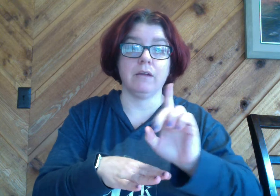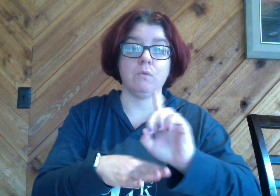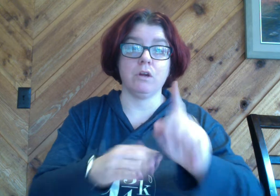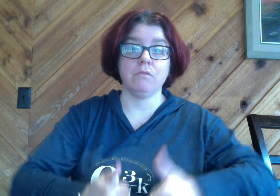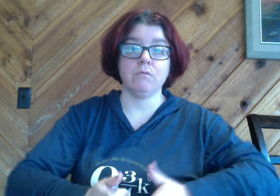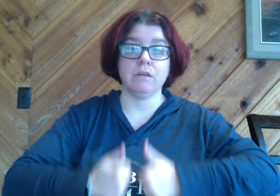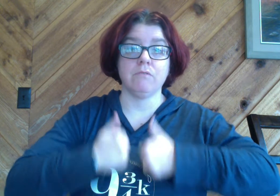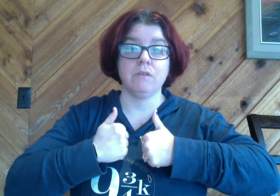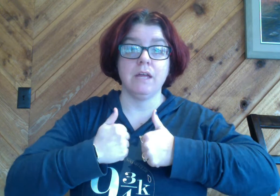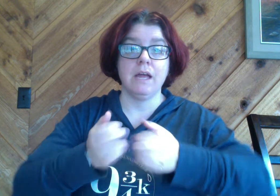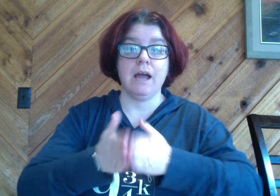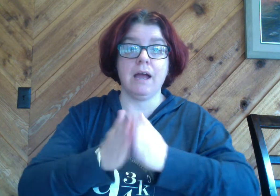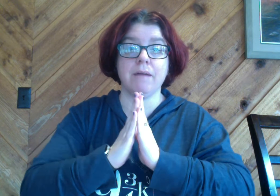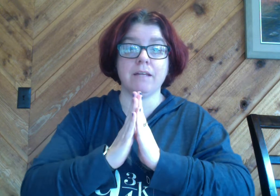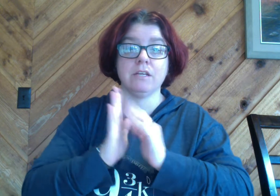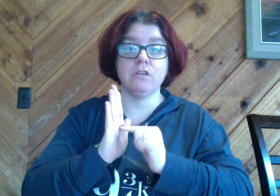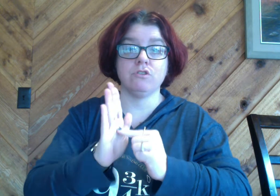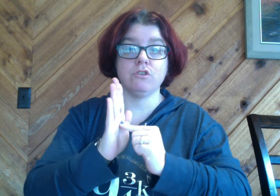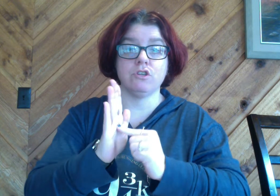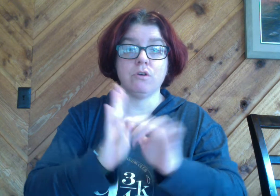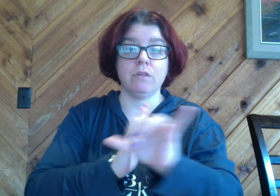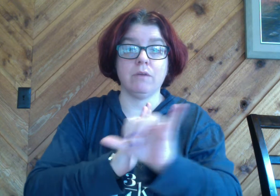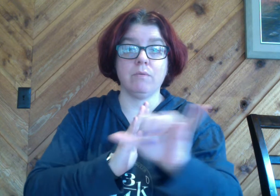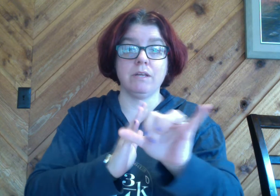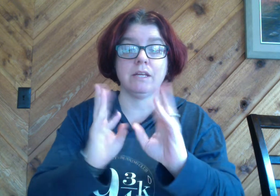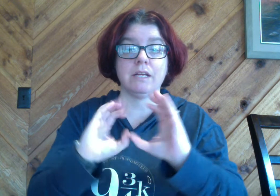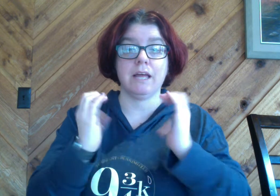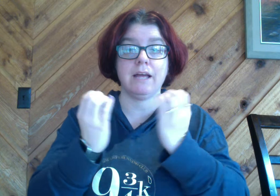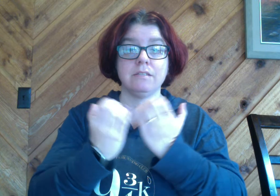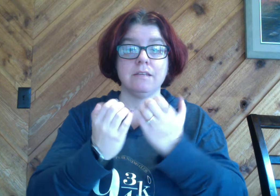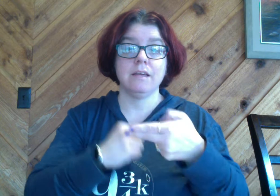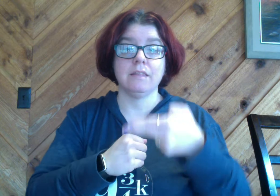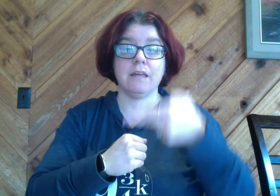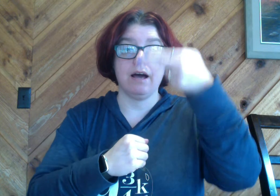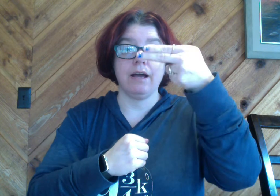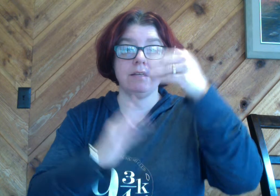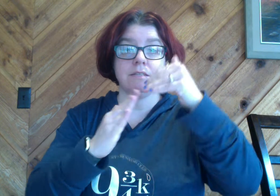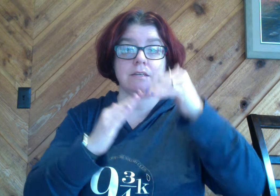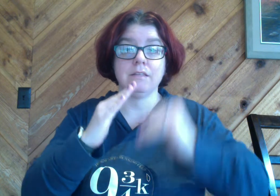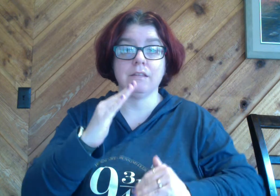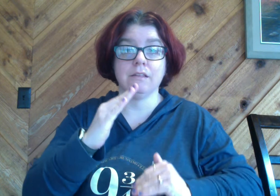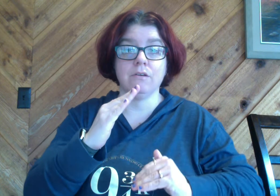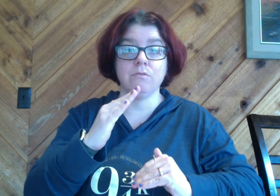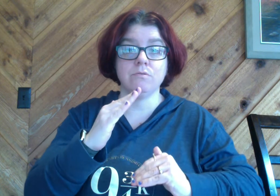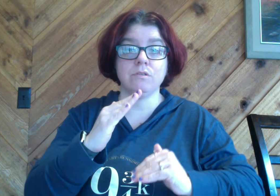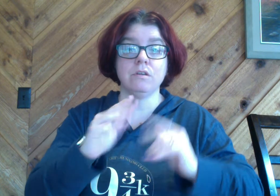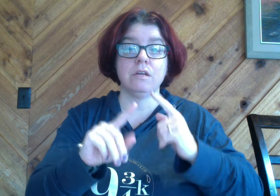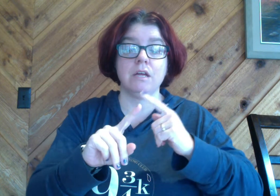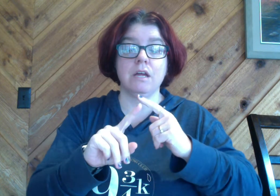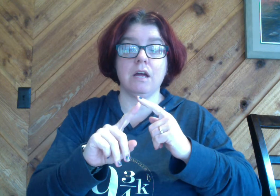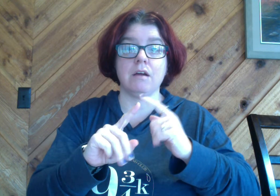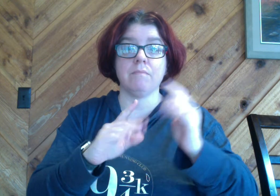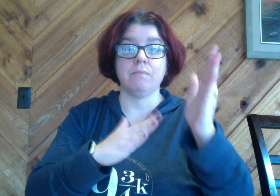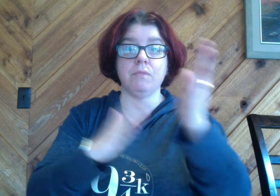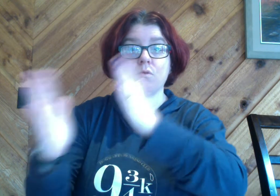you live. I'm asking you to show, like we did in class, the highs, the lows, the